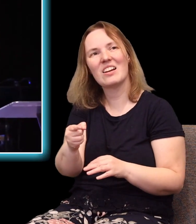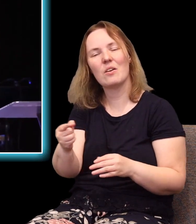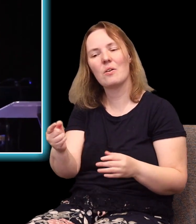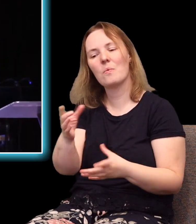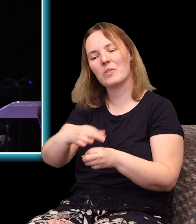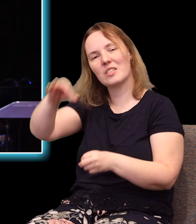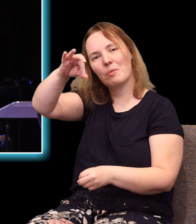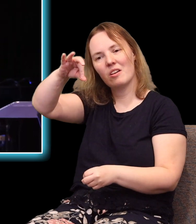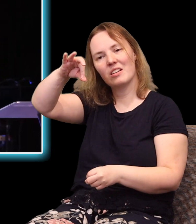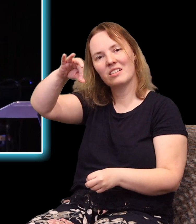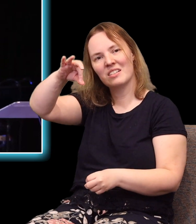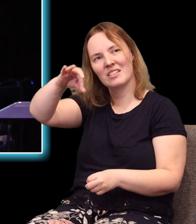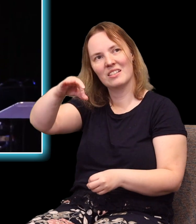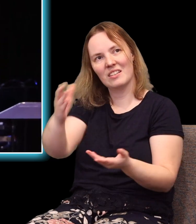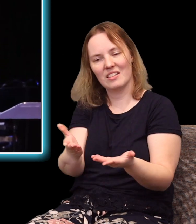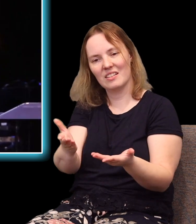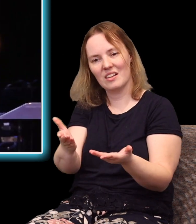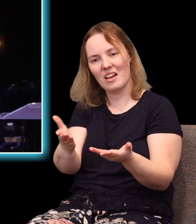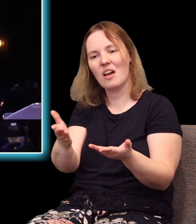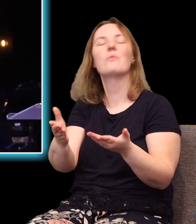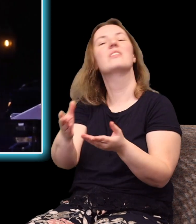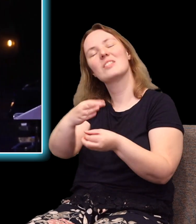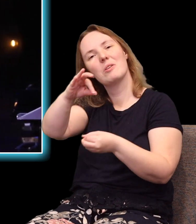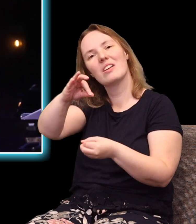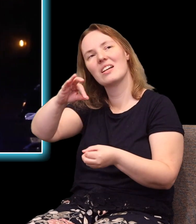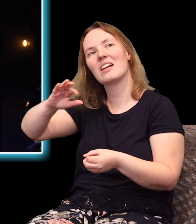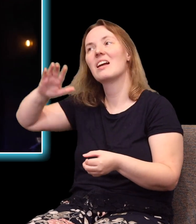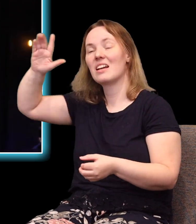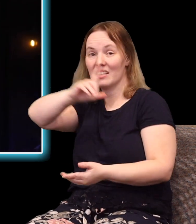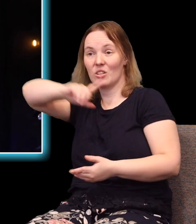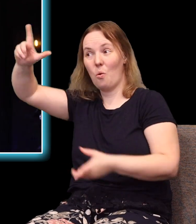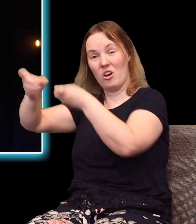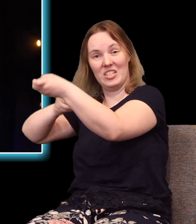He's saying where the Spirit is Lord,